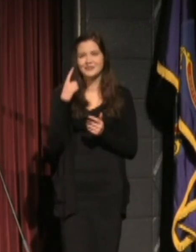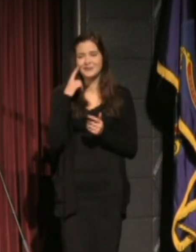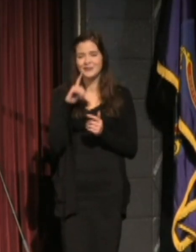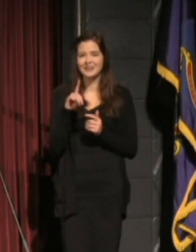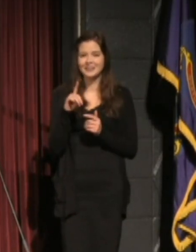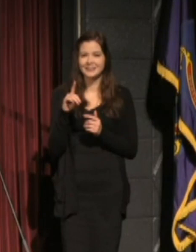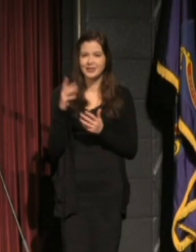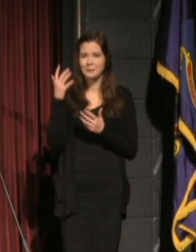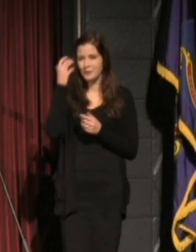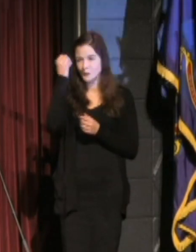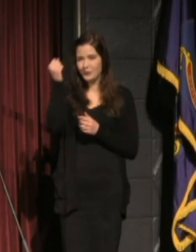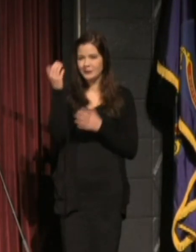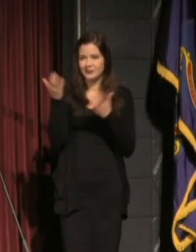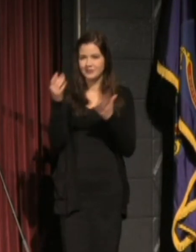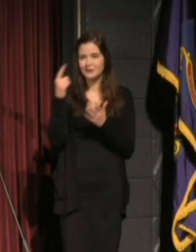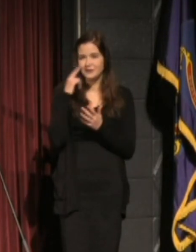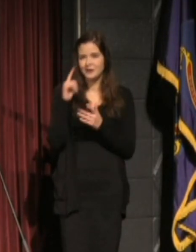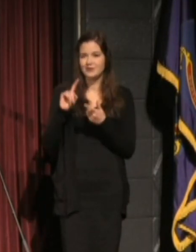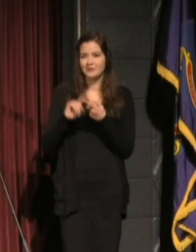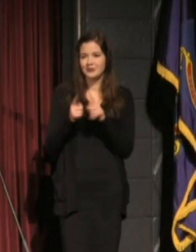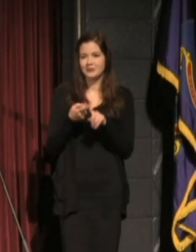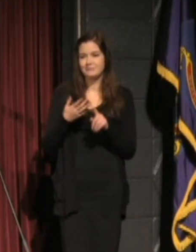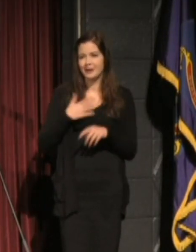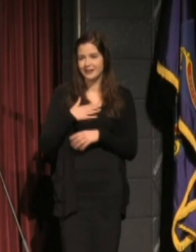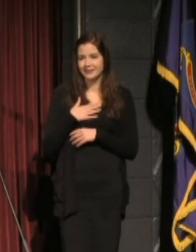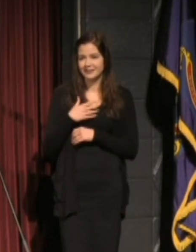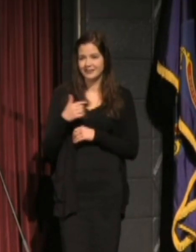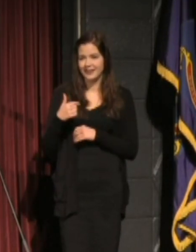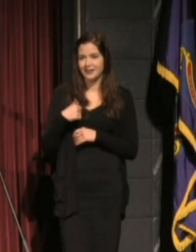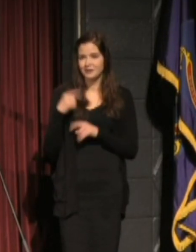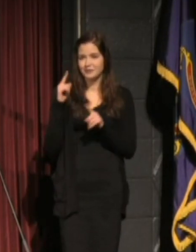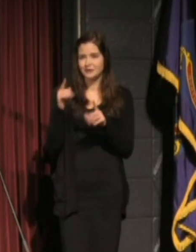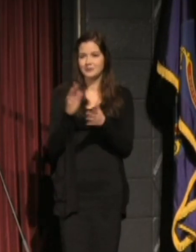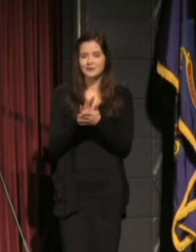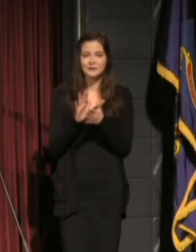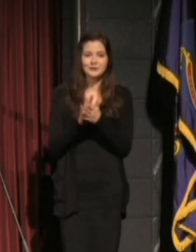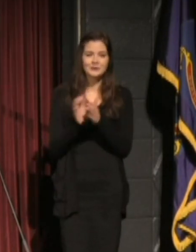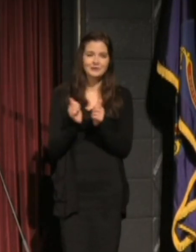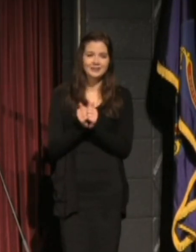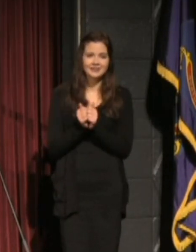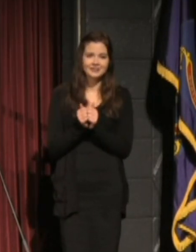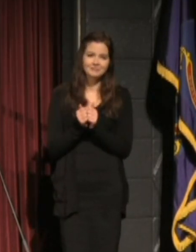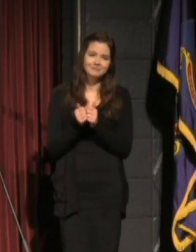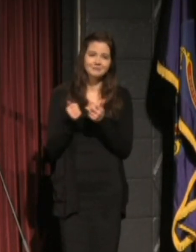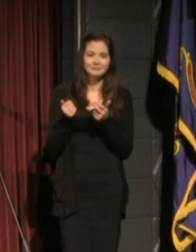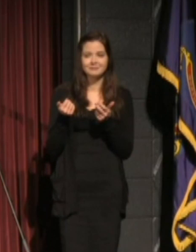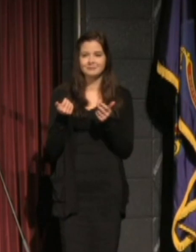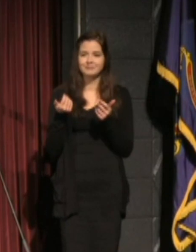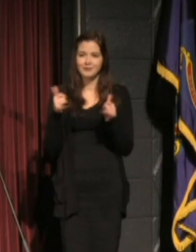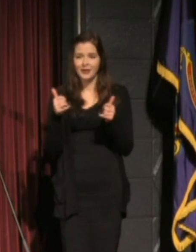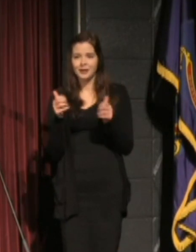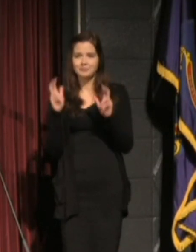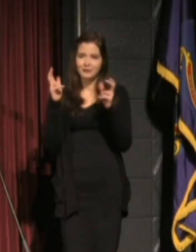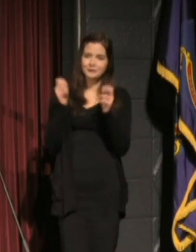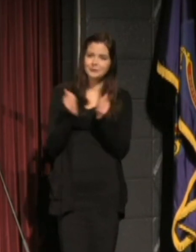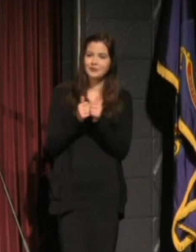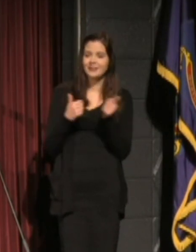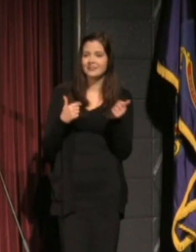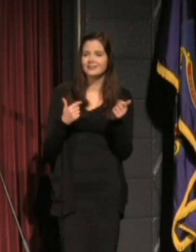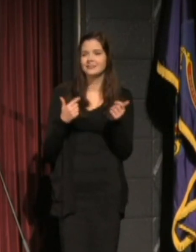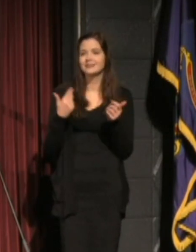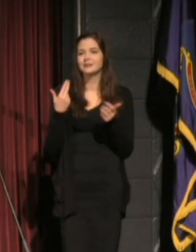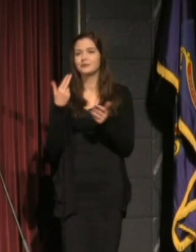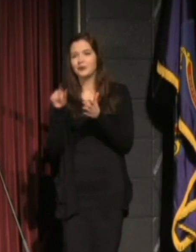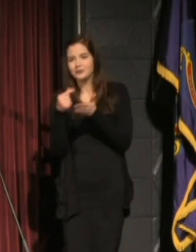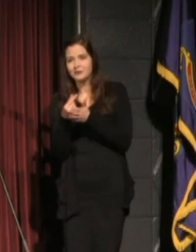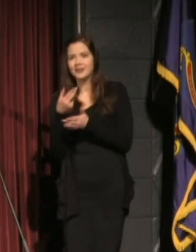a memorial service for a friend of mine who I went to school with, played ball with, graduated from high school with,